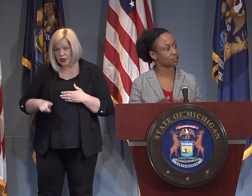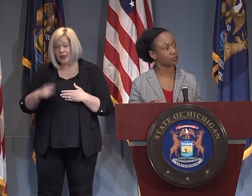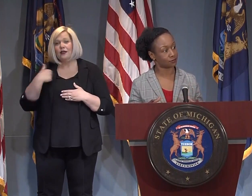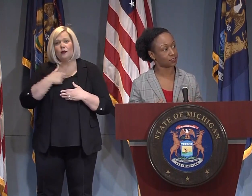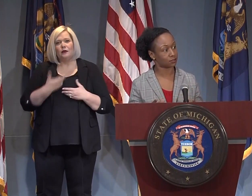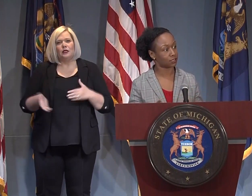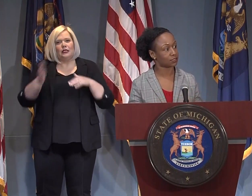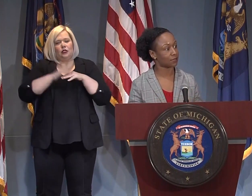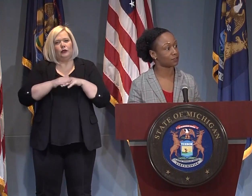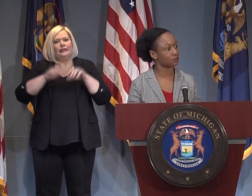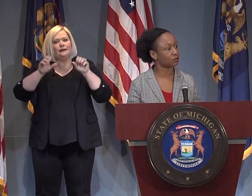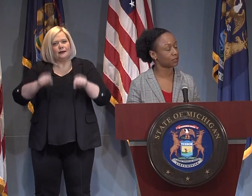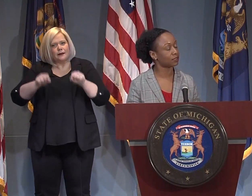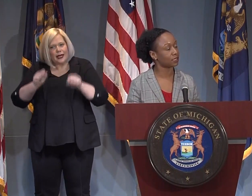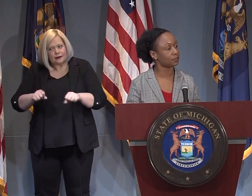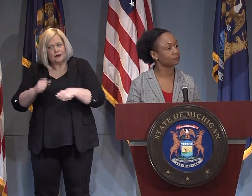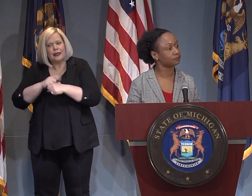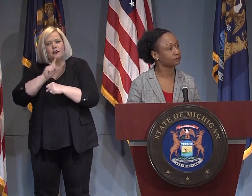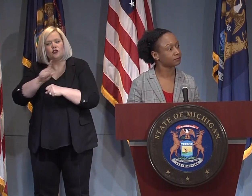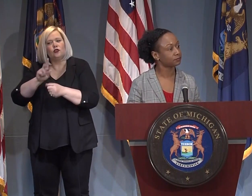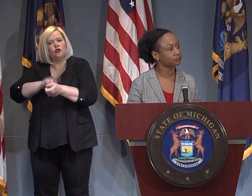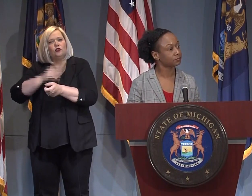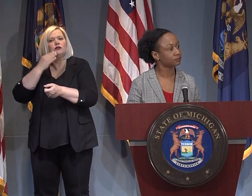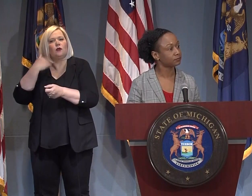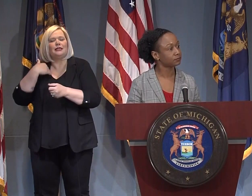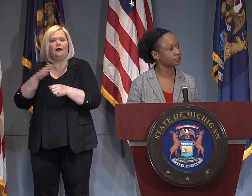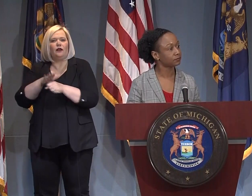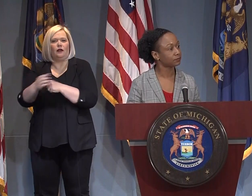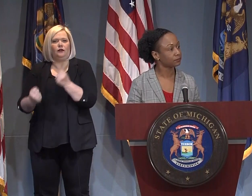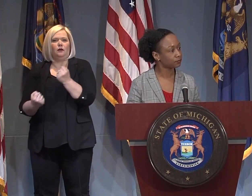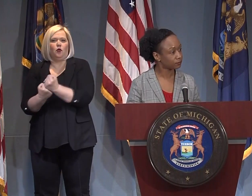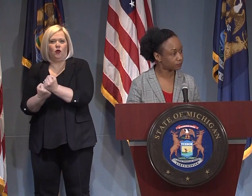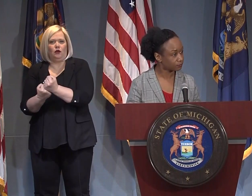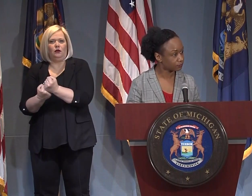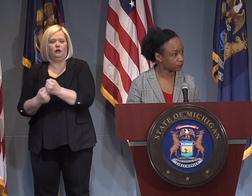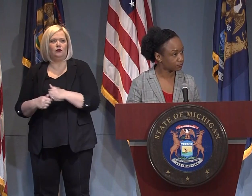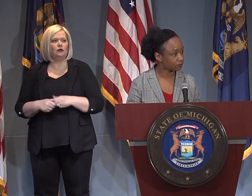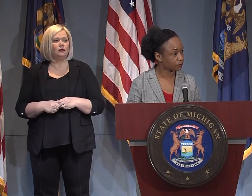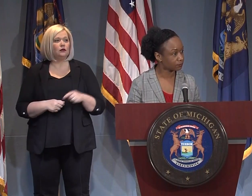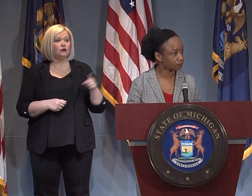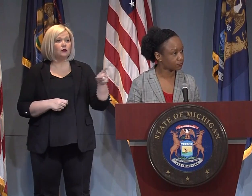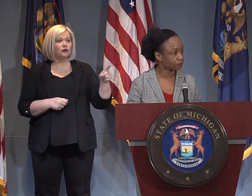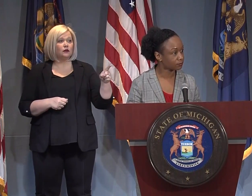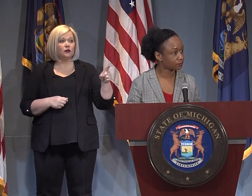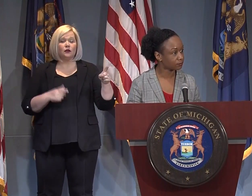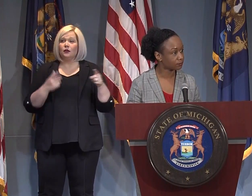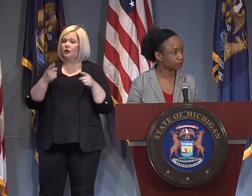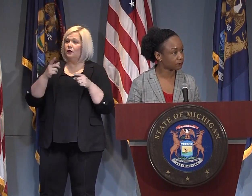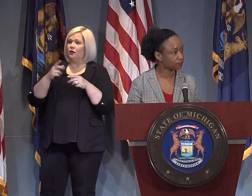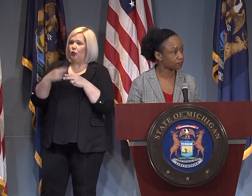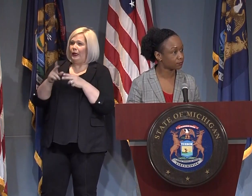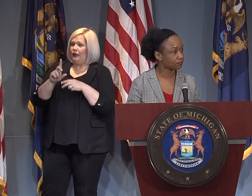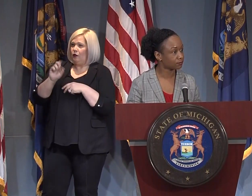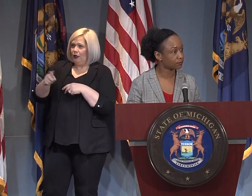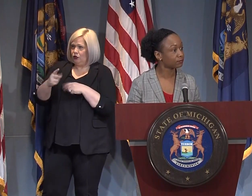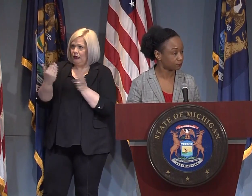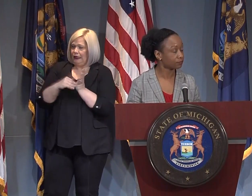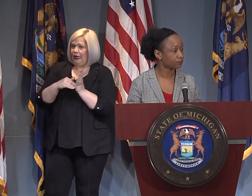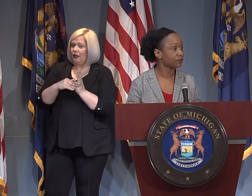sure these nursing facilities have the support that they need. Quick follow-up to that. Will we see the names of the facilities released from the state that